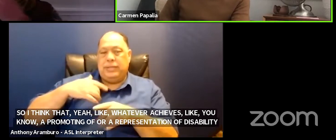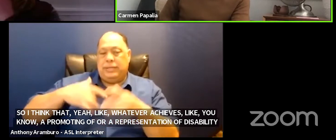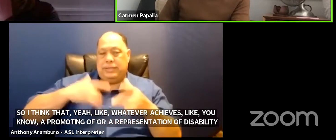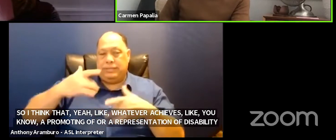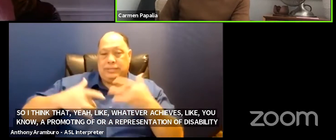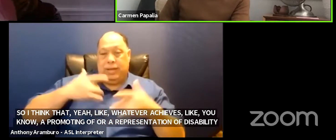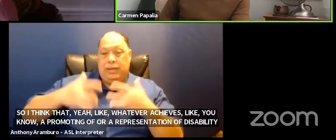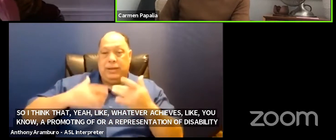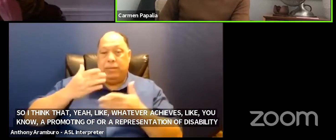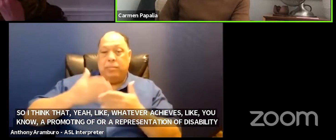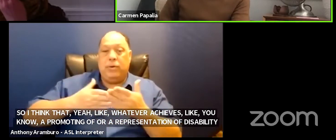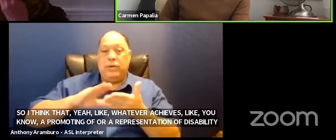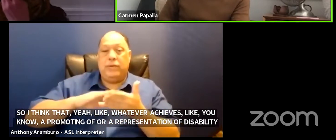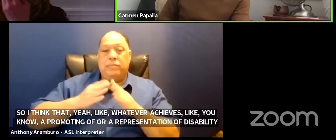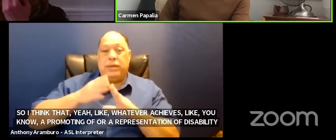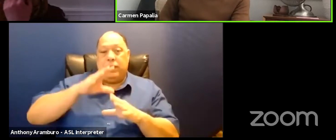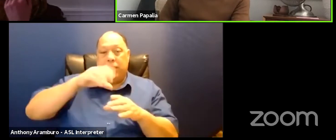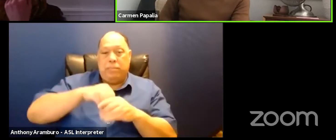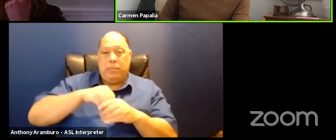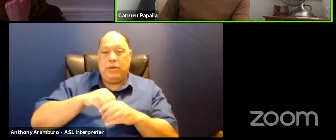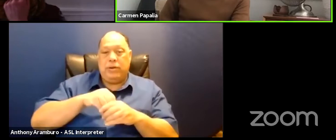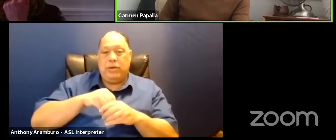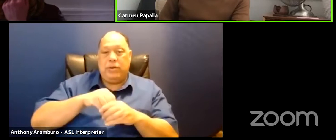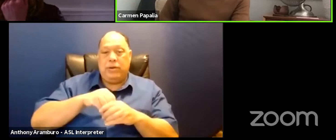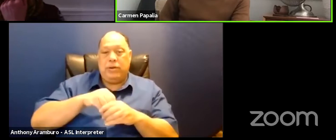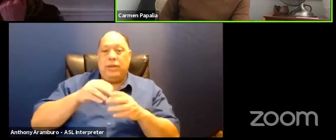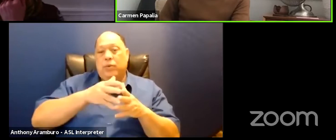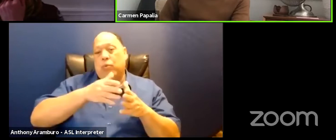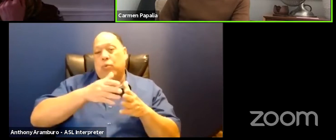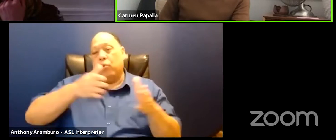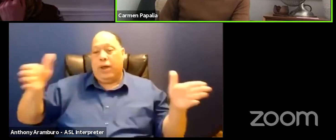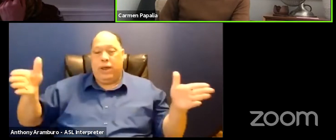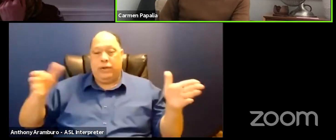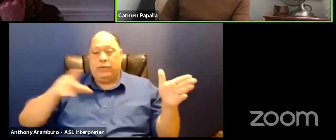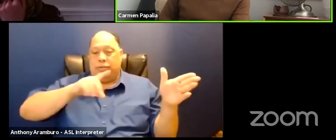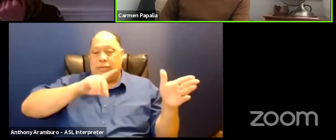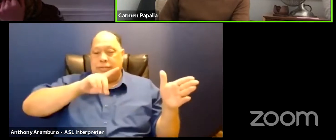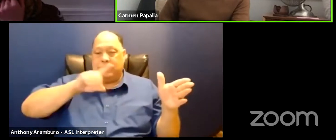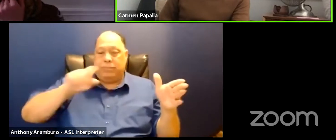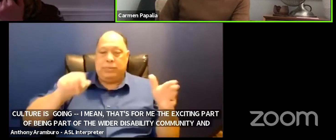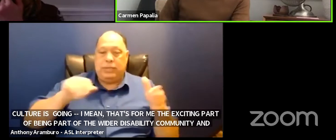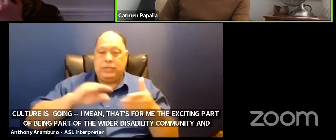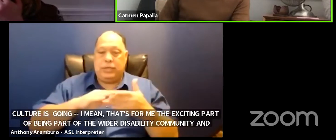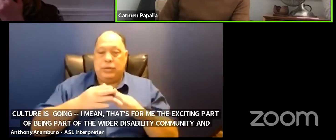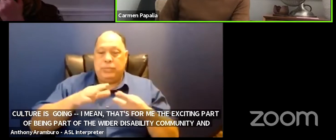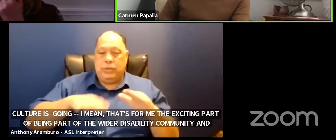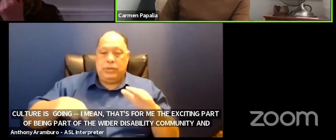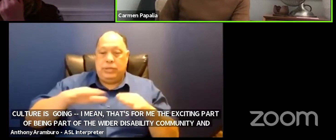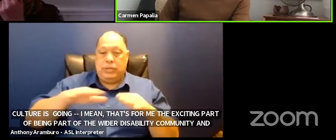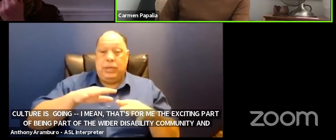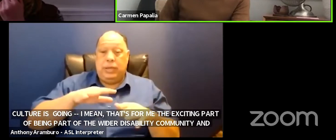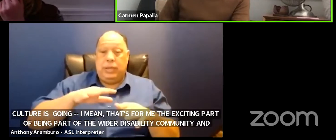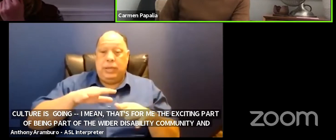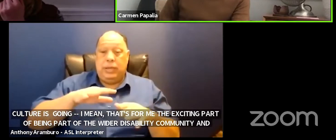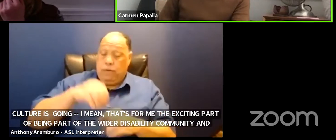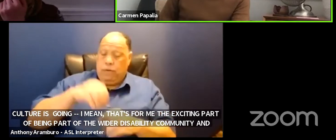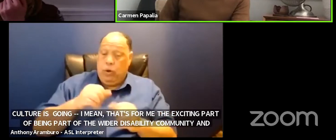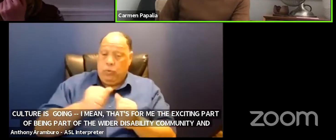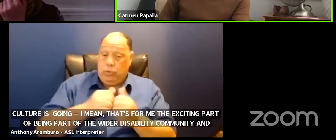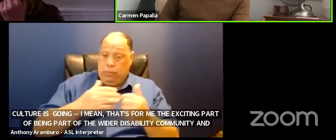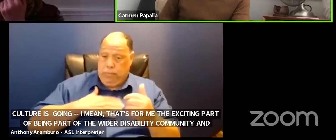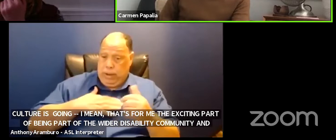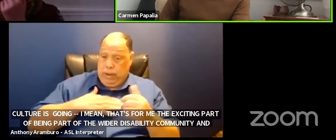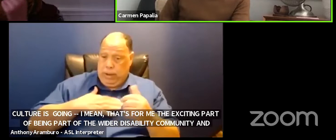of being part of the wider disability community and being involved in the work I'm in, is that I'm involved